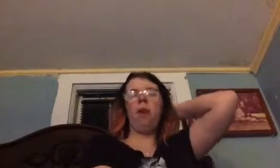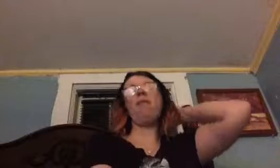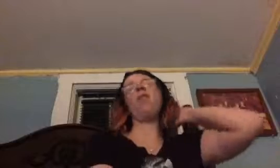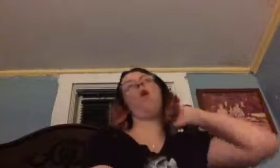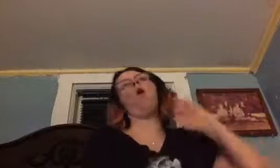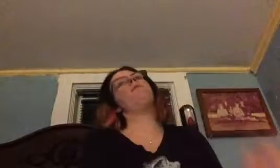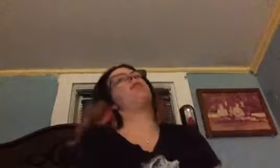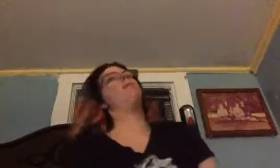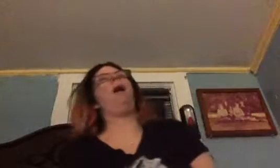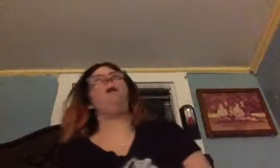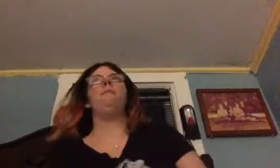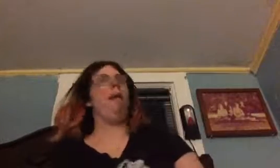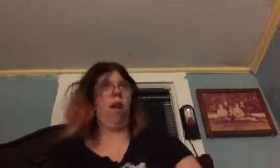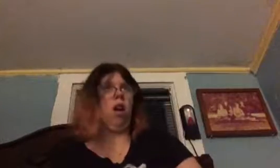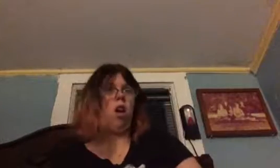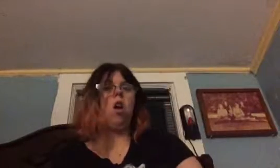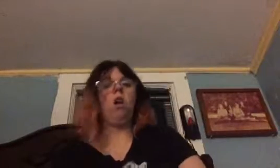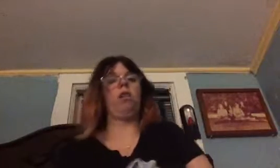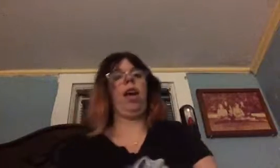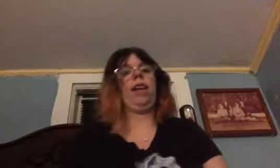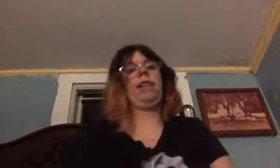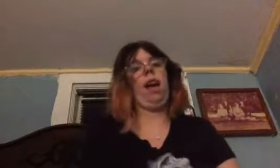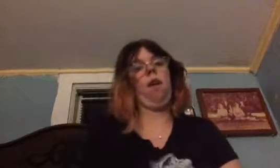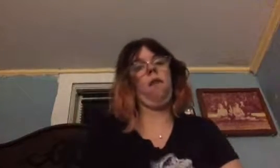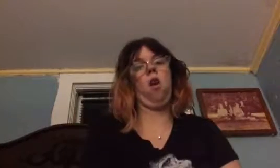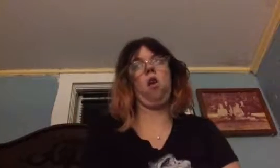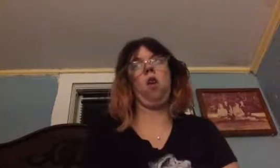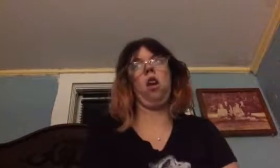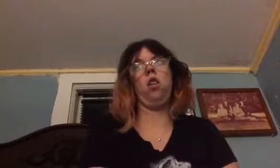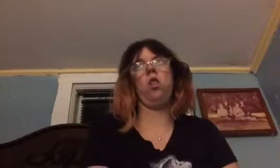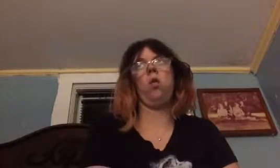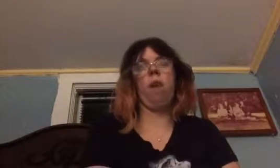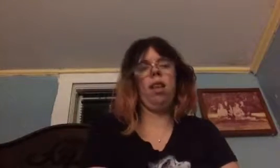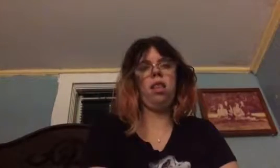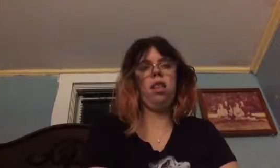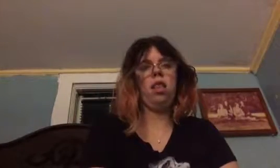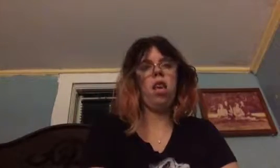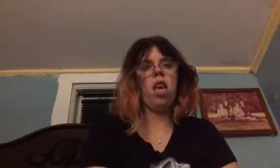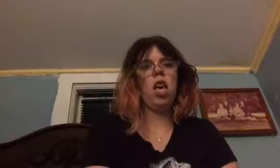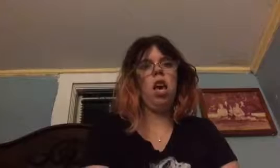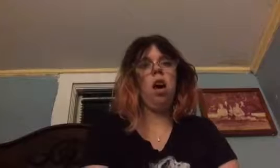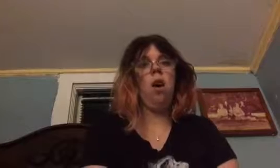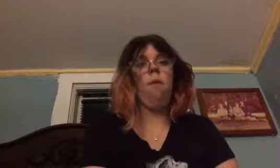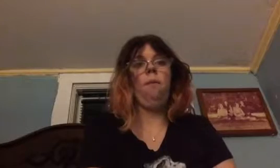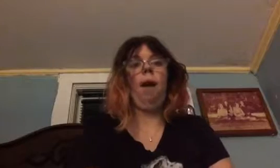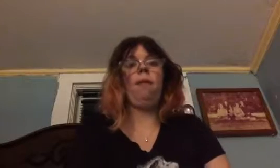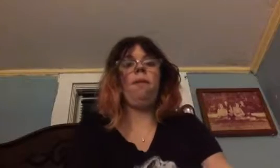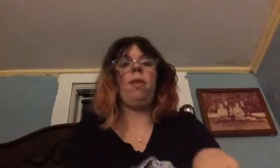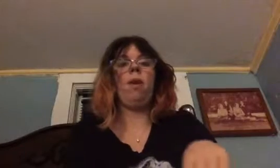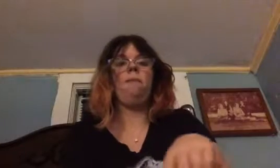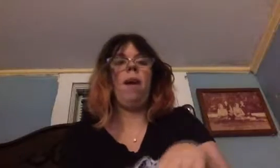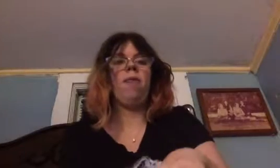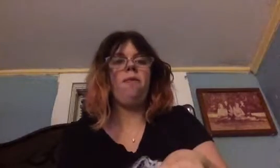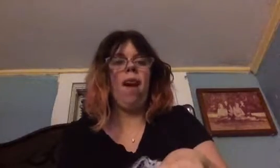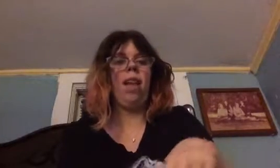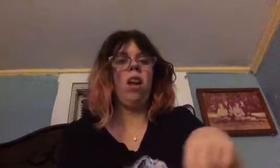Raven's home is about a mother who takes care of her twins while living with her best friend and